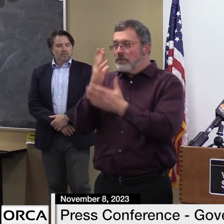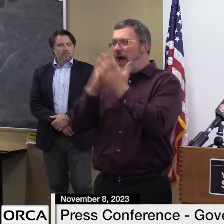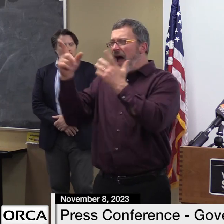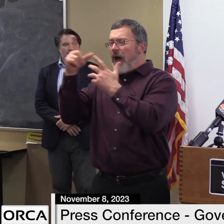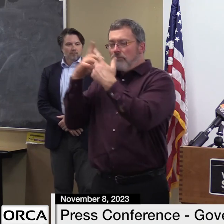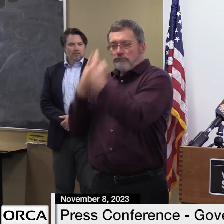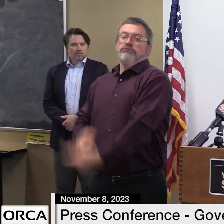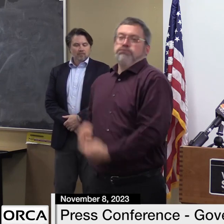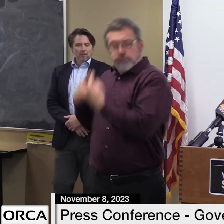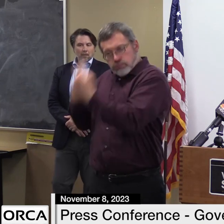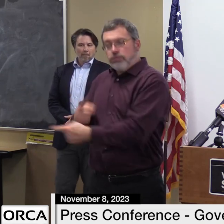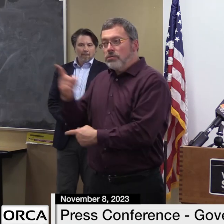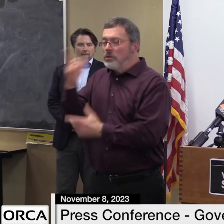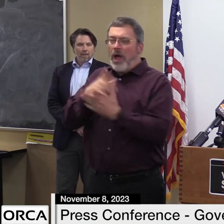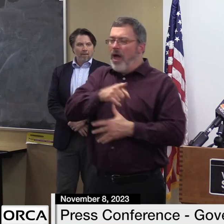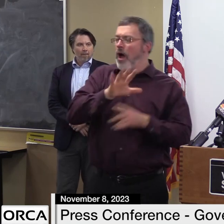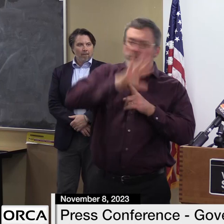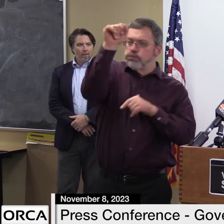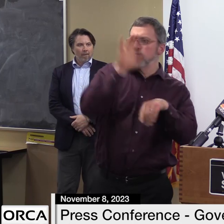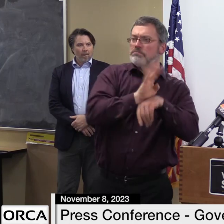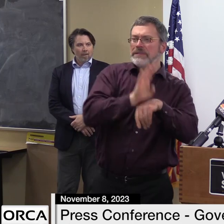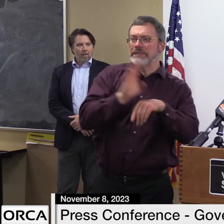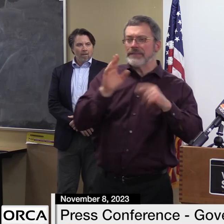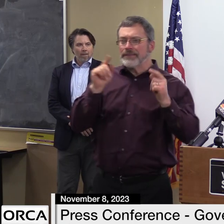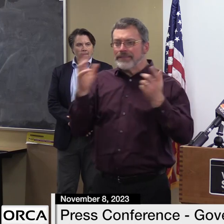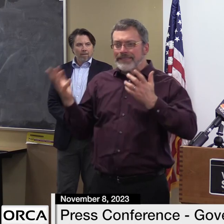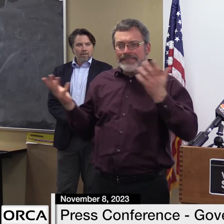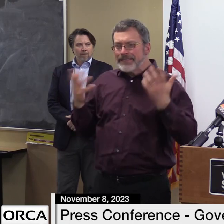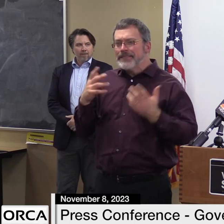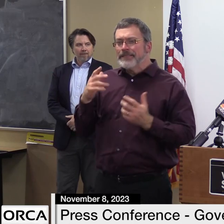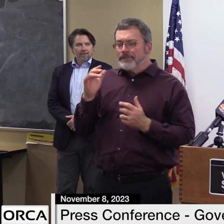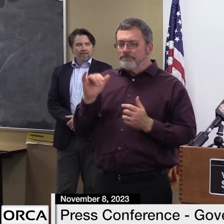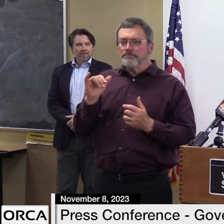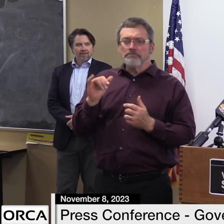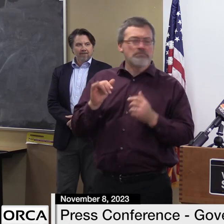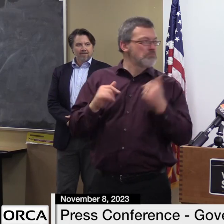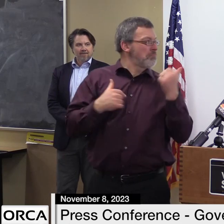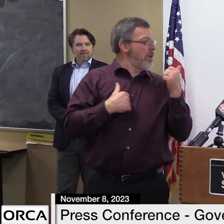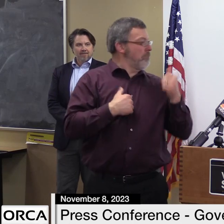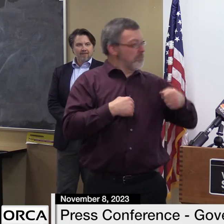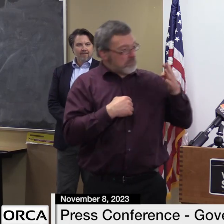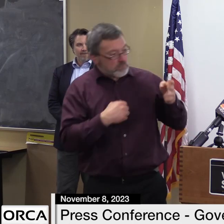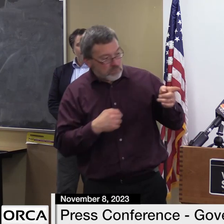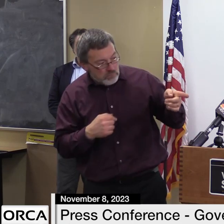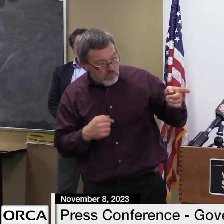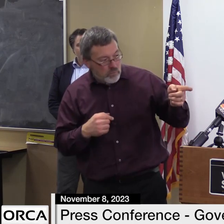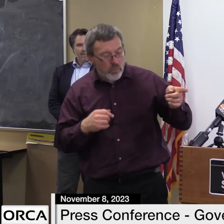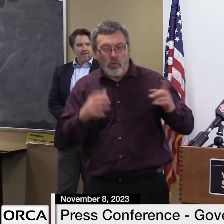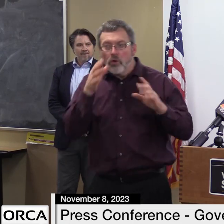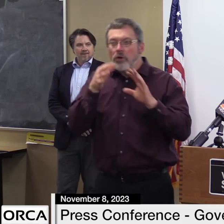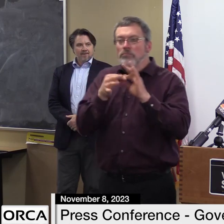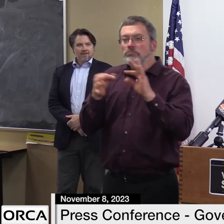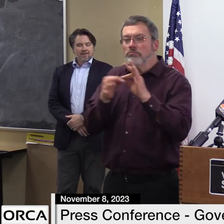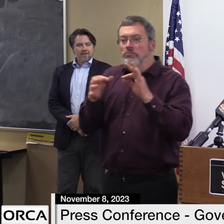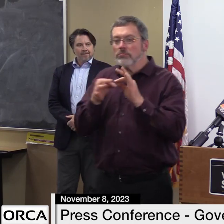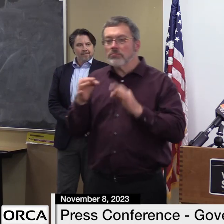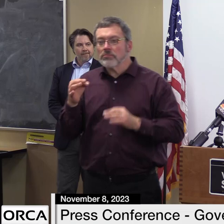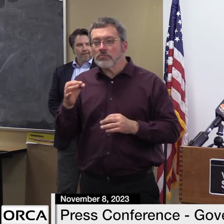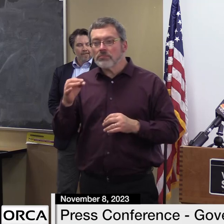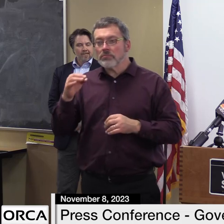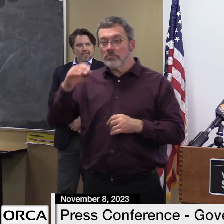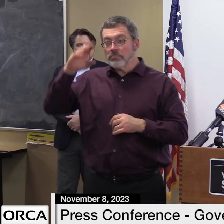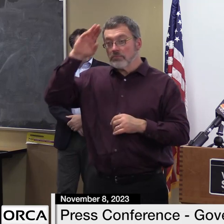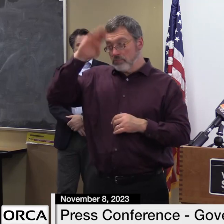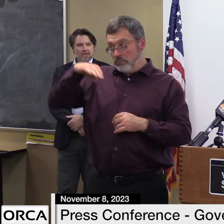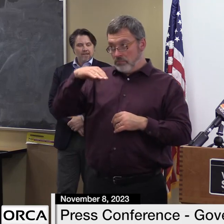So in a moment we're going to pull up this data, but we just want to acknowledge that this is not a perfect calculation,